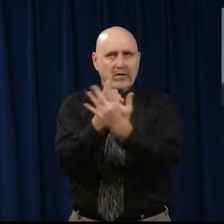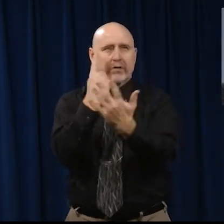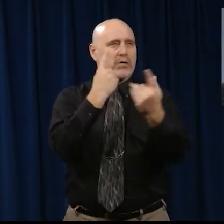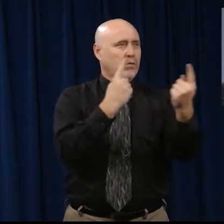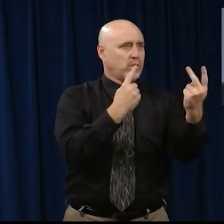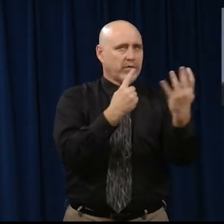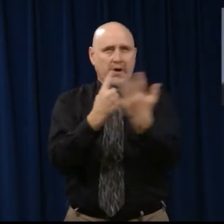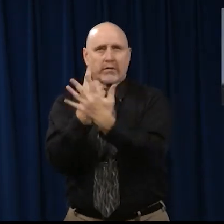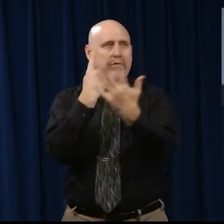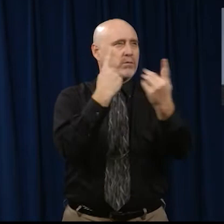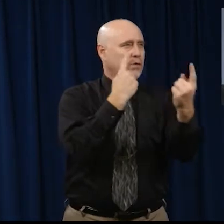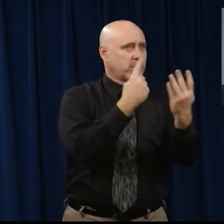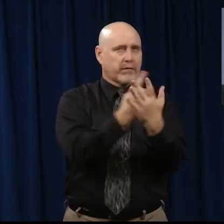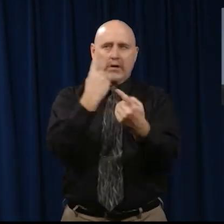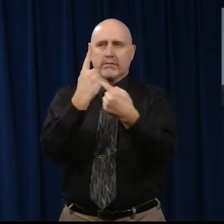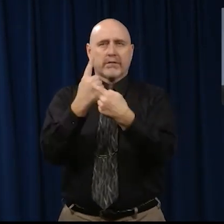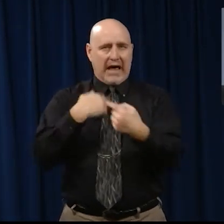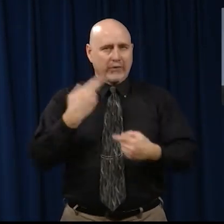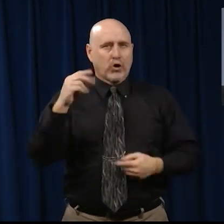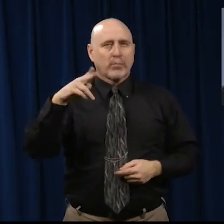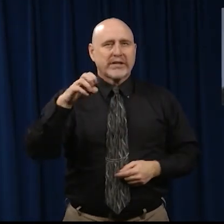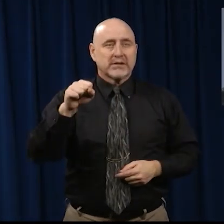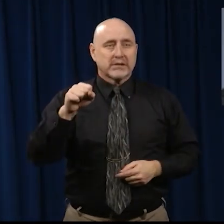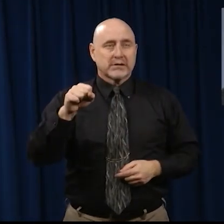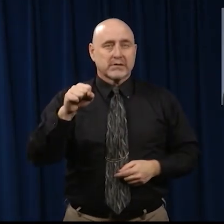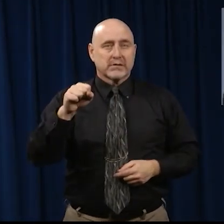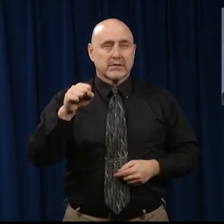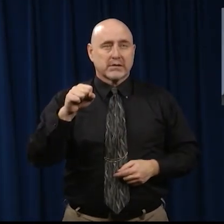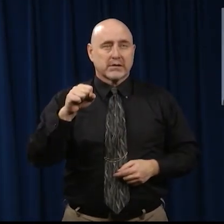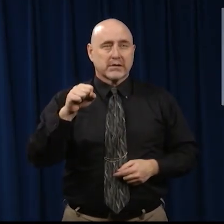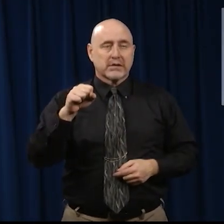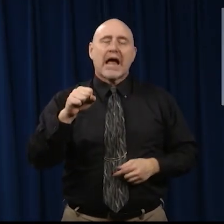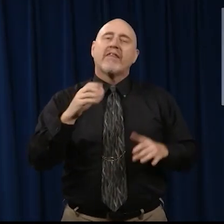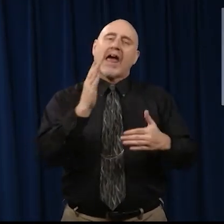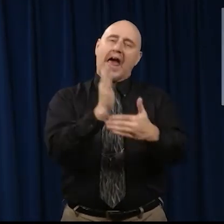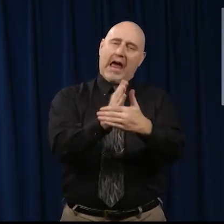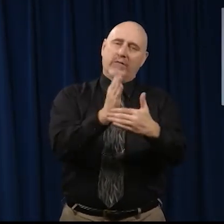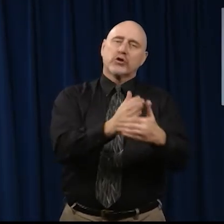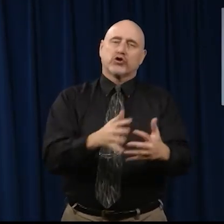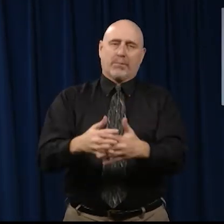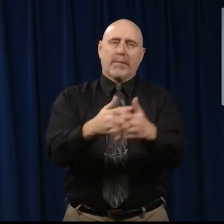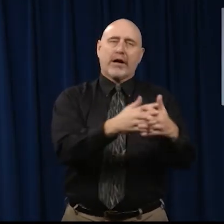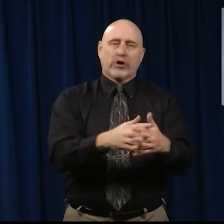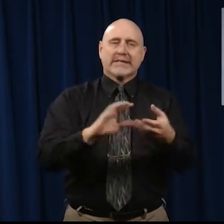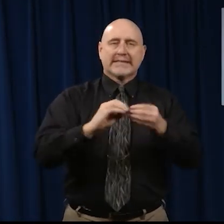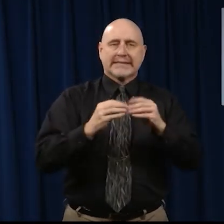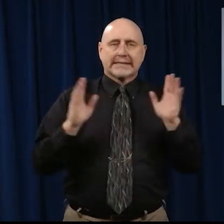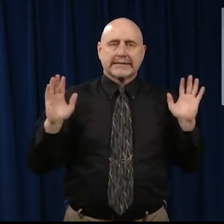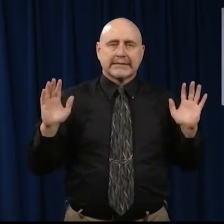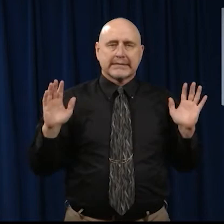counted, 1 of those has herpes. If they're anything like standard, average American statistics.